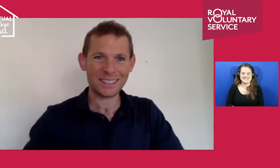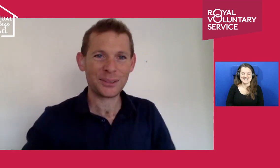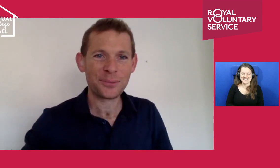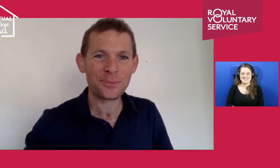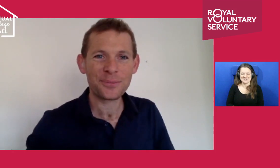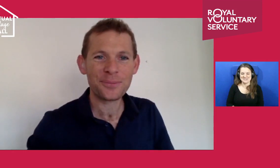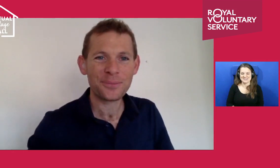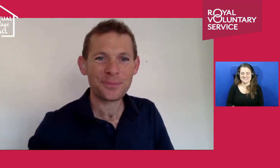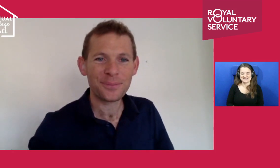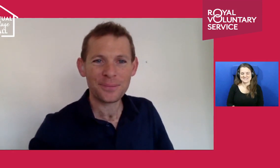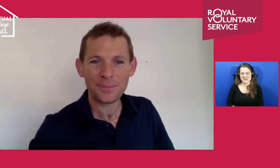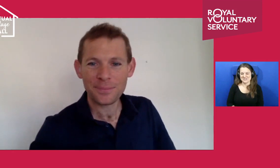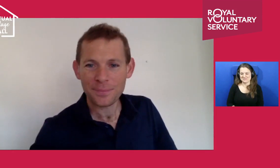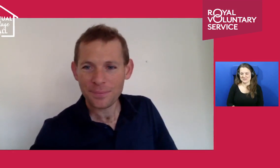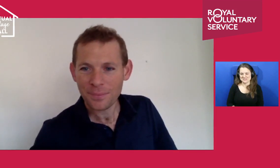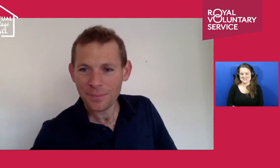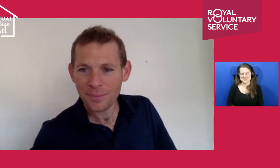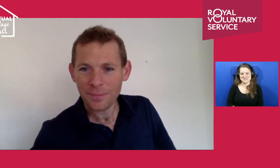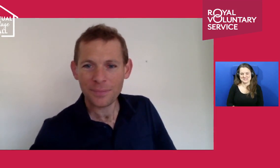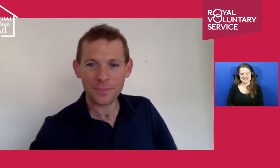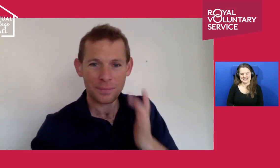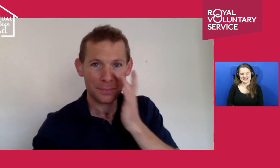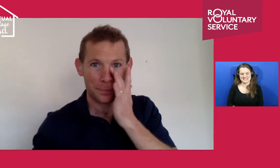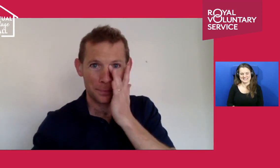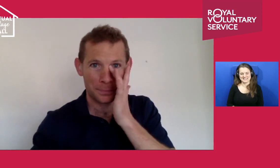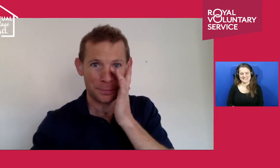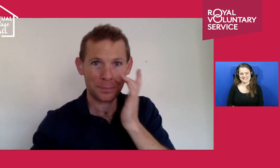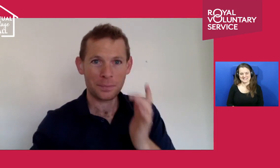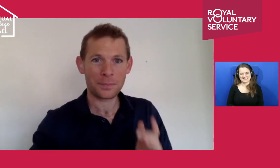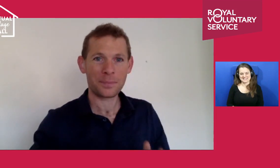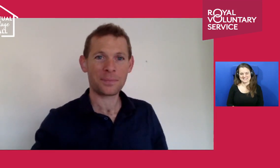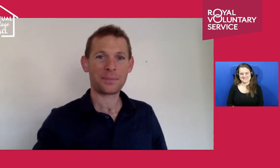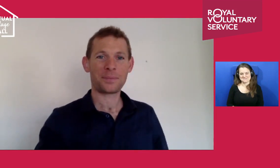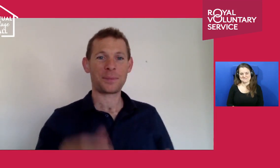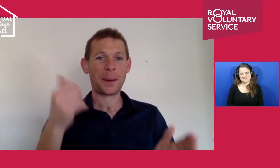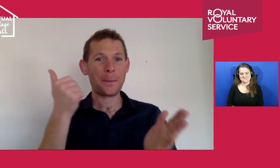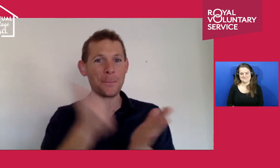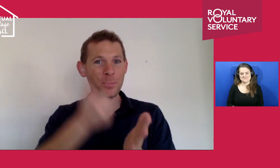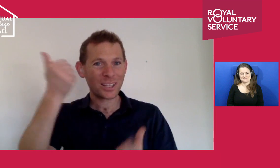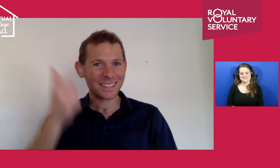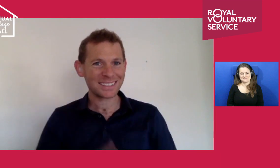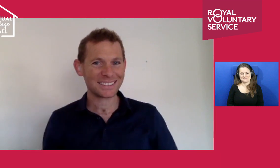Well done, everyone. Round of applause for you all.